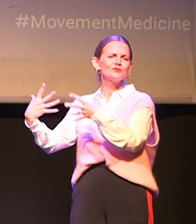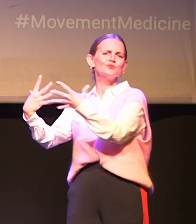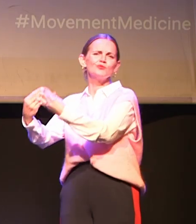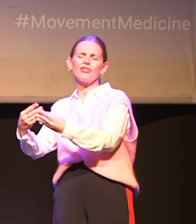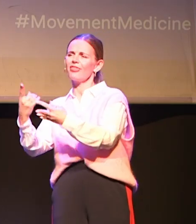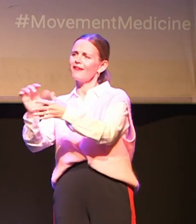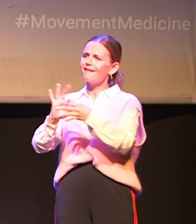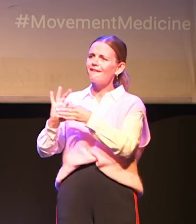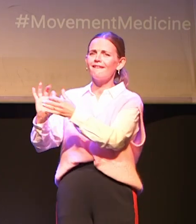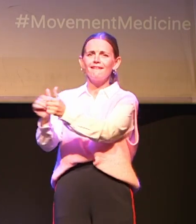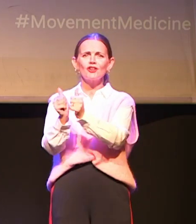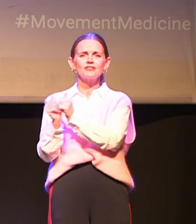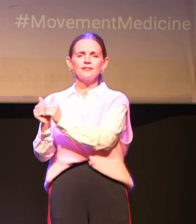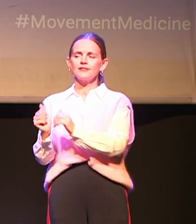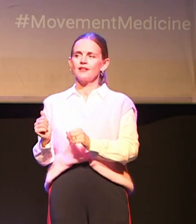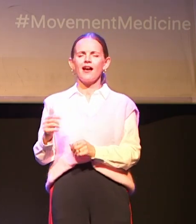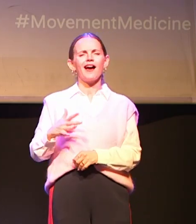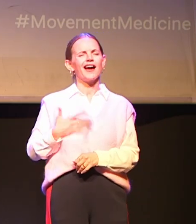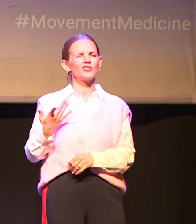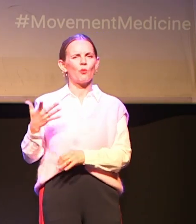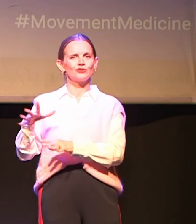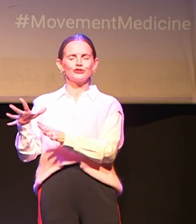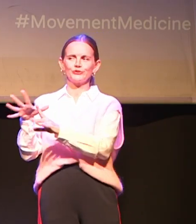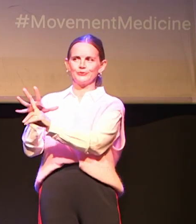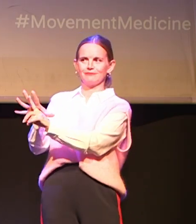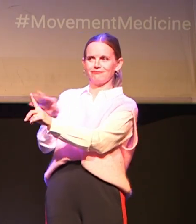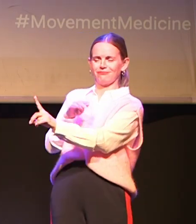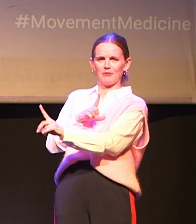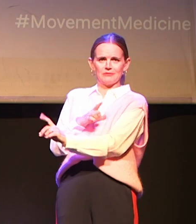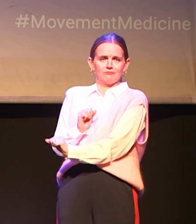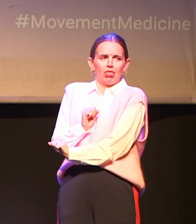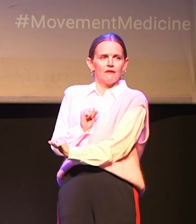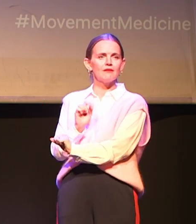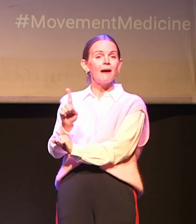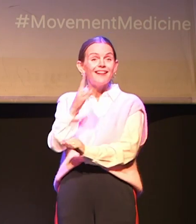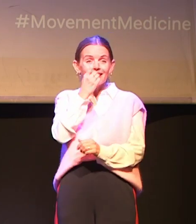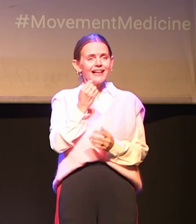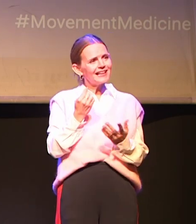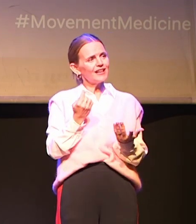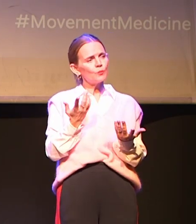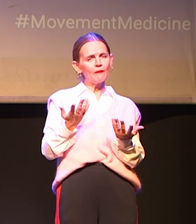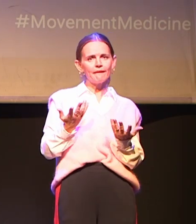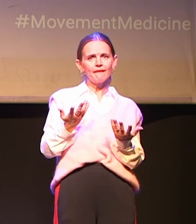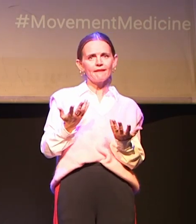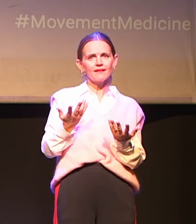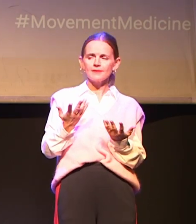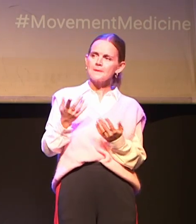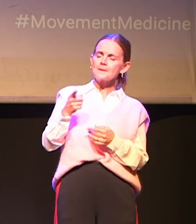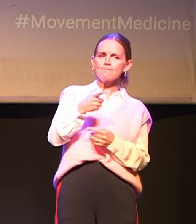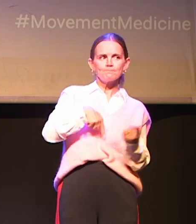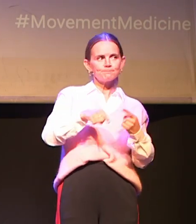we not bring, and I don't want their thing because it's icky, but can we not bring what we need to do from what we know